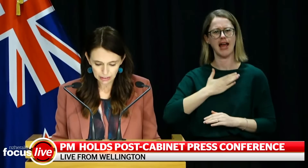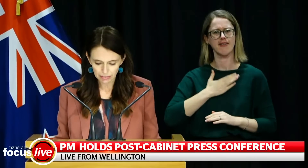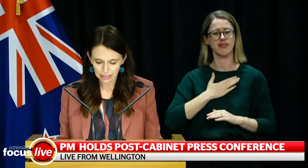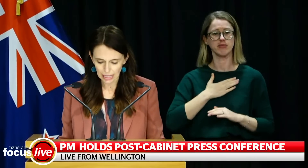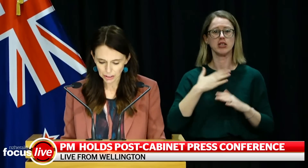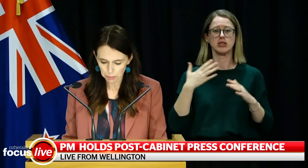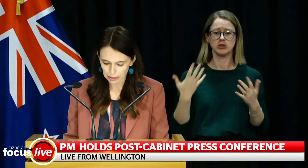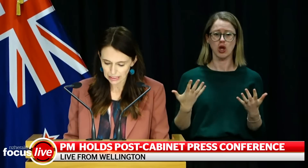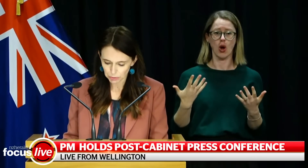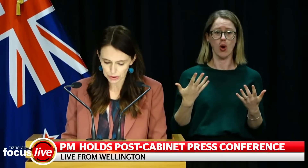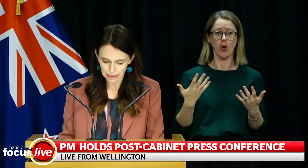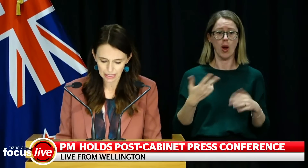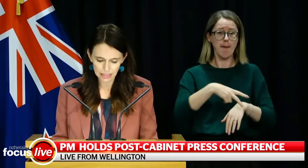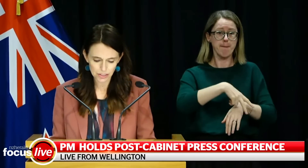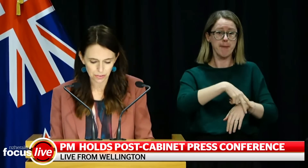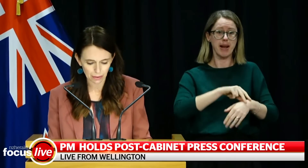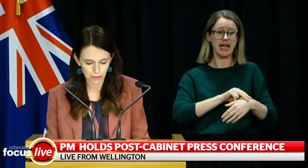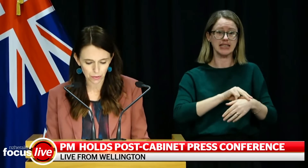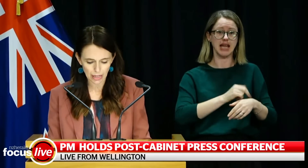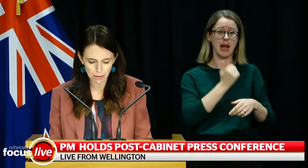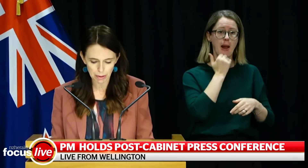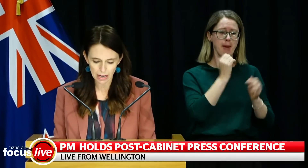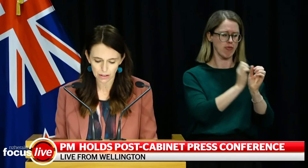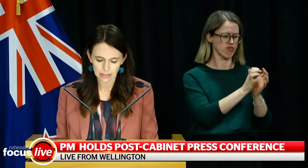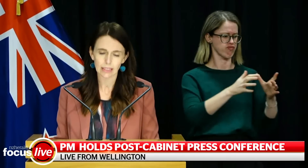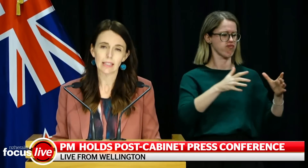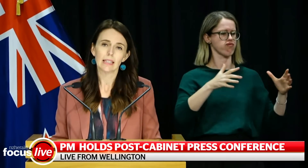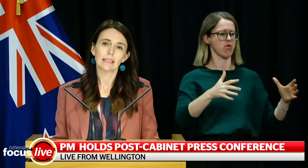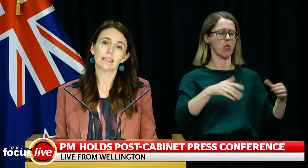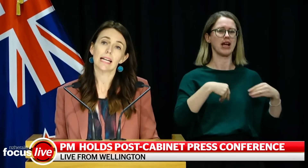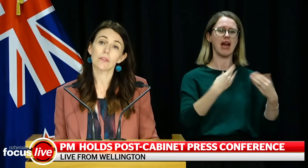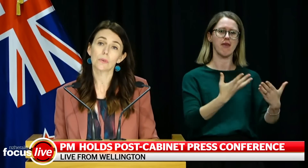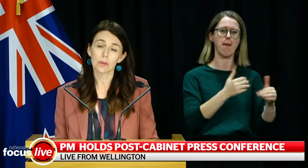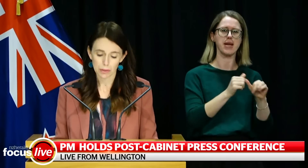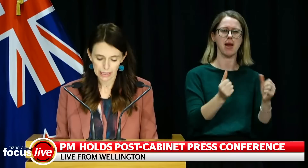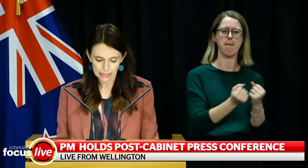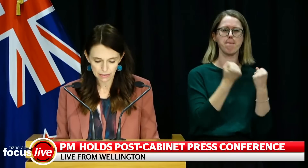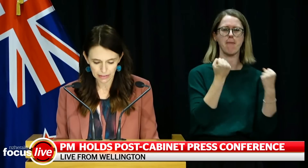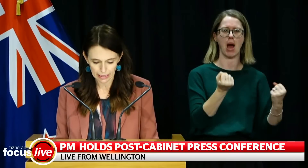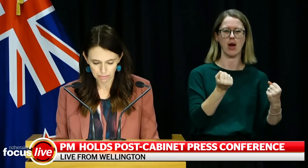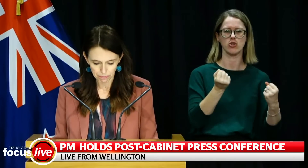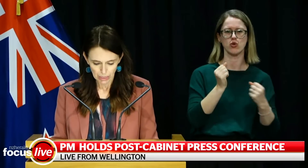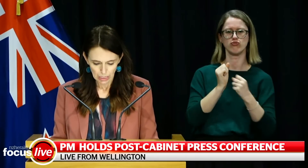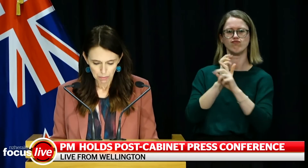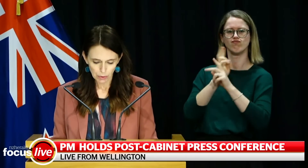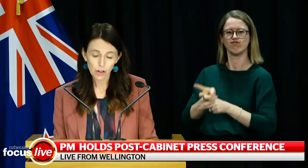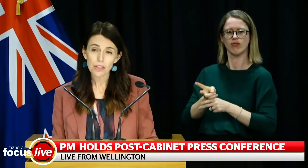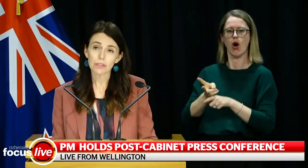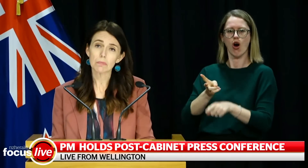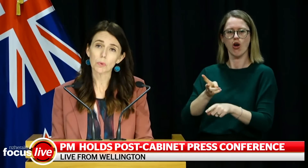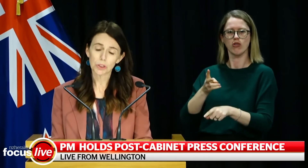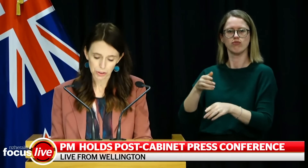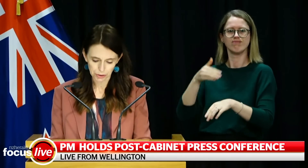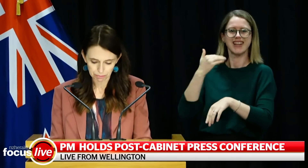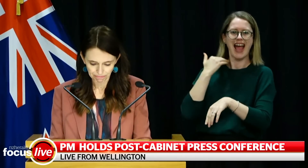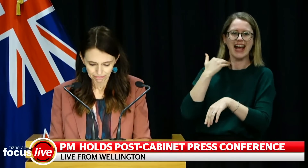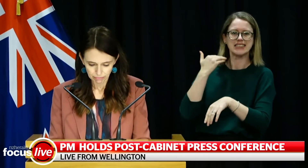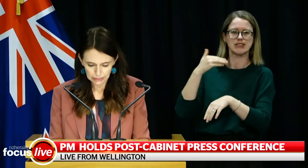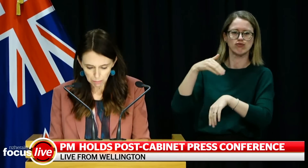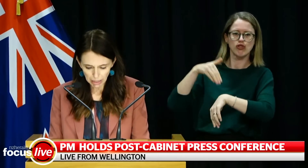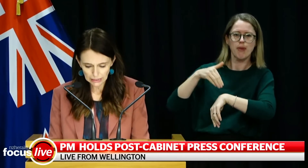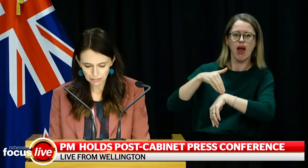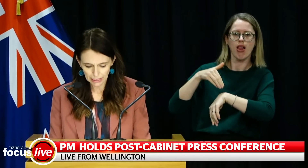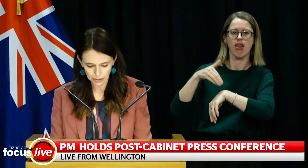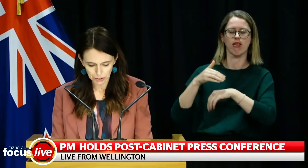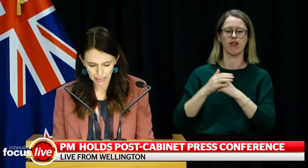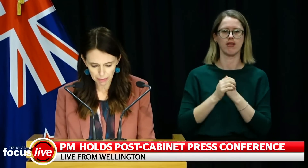we have delivered the largest police force in our history with greater powers to tackle criminal activity. But we know there is more to do.